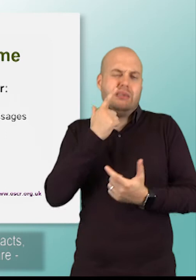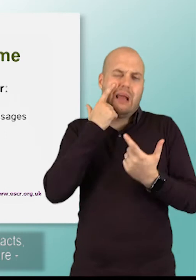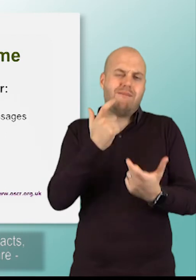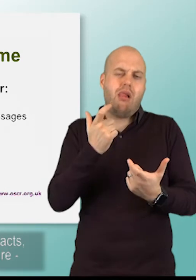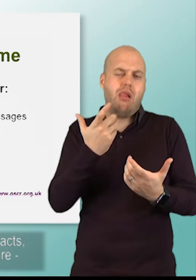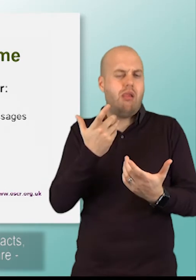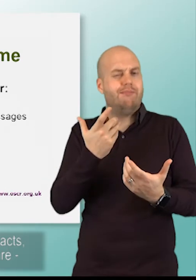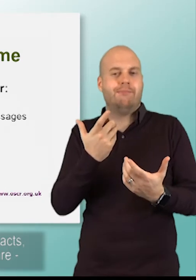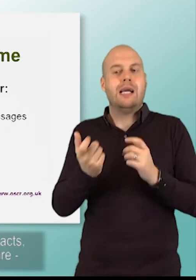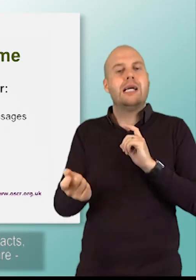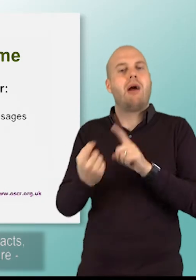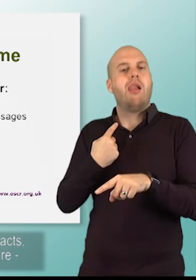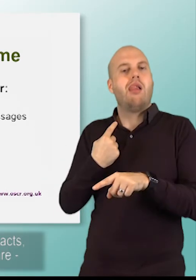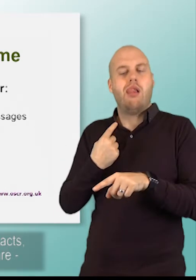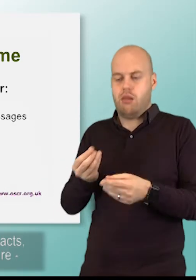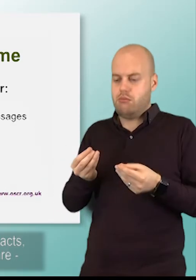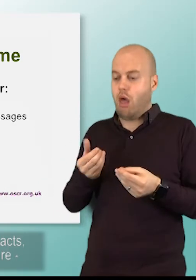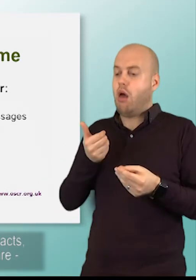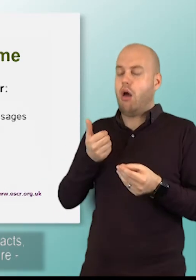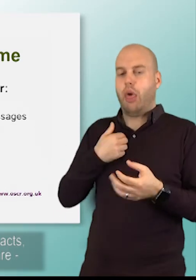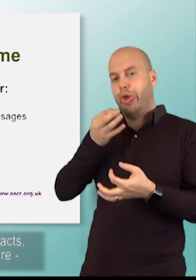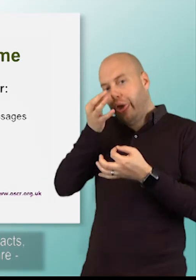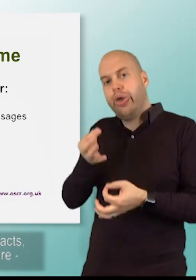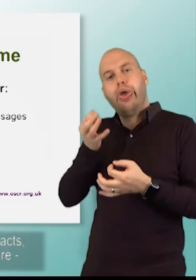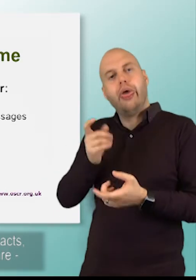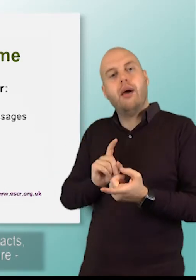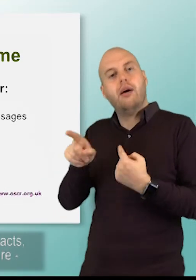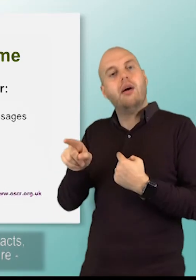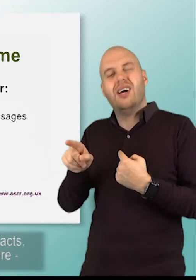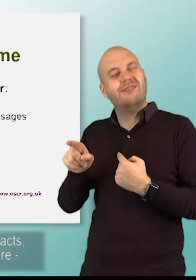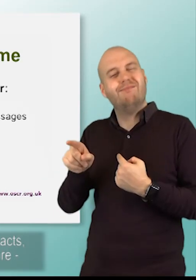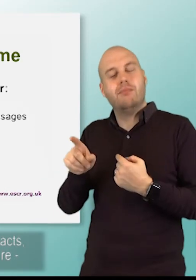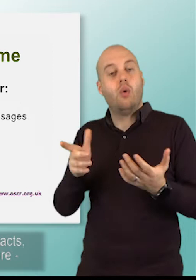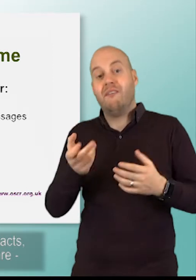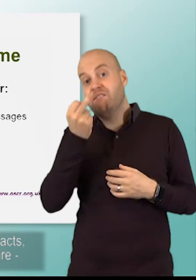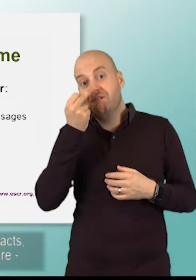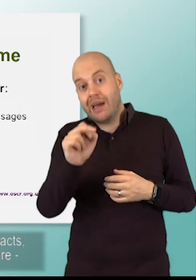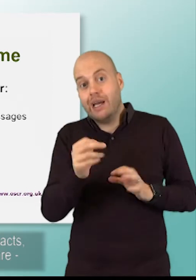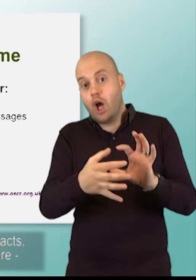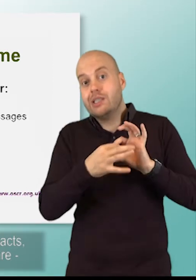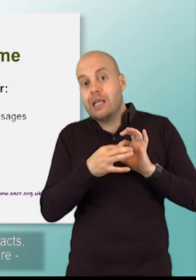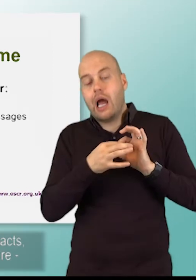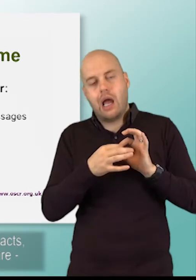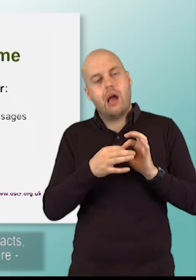phishing emails or bogus contacts, particularly around banking information.